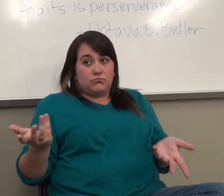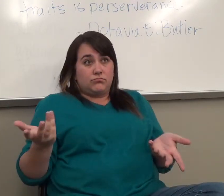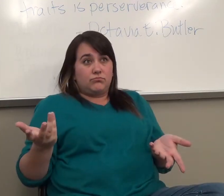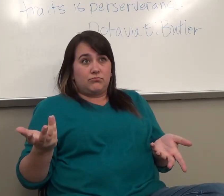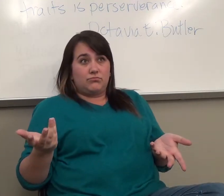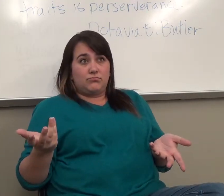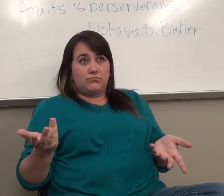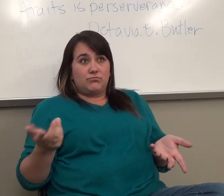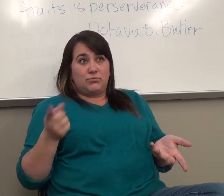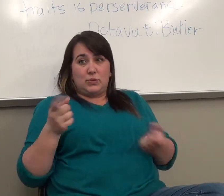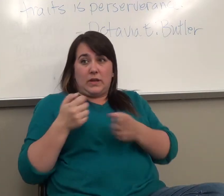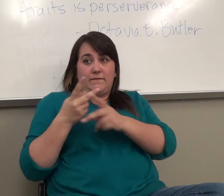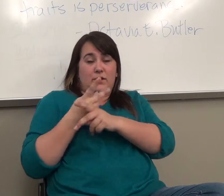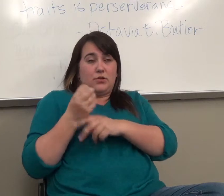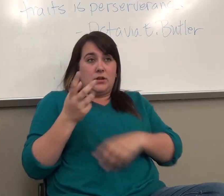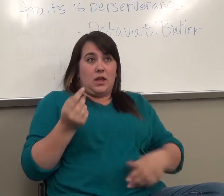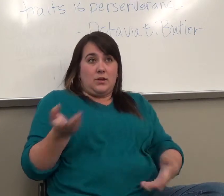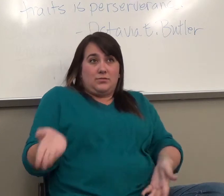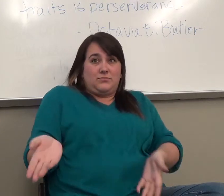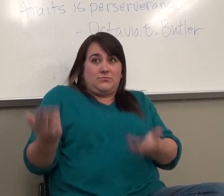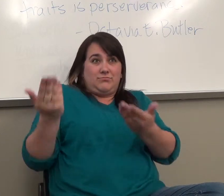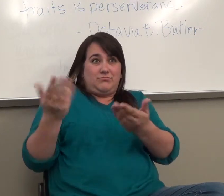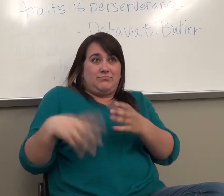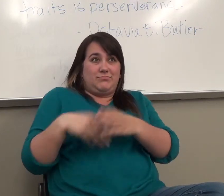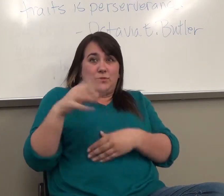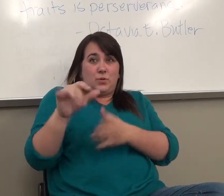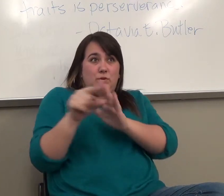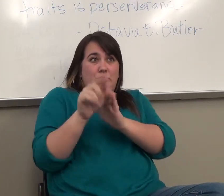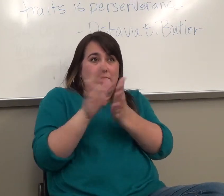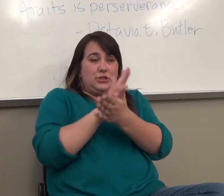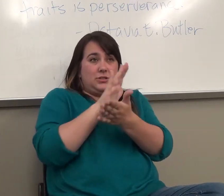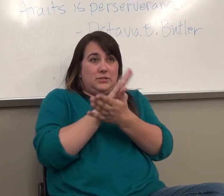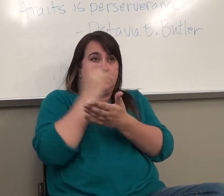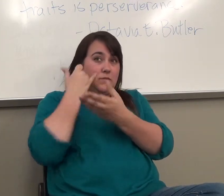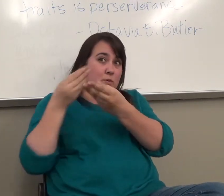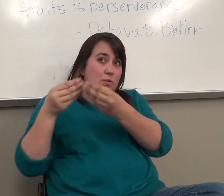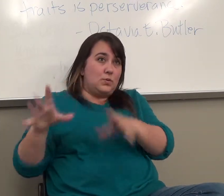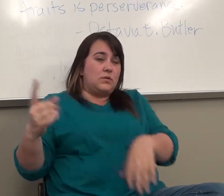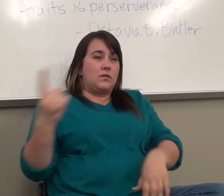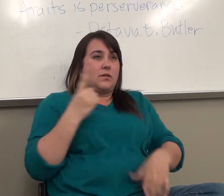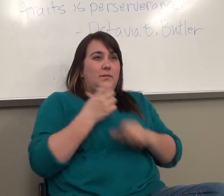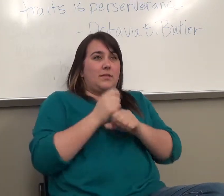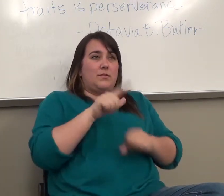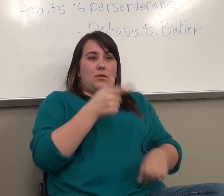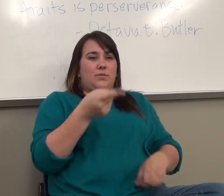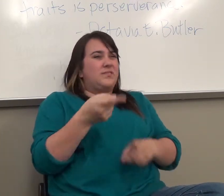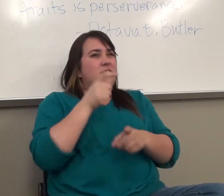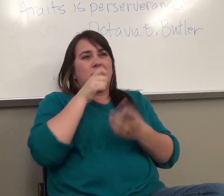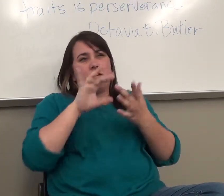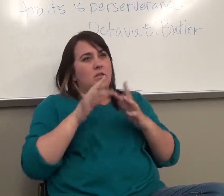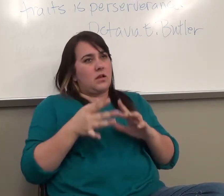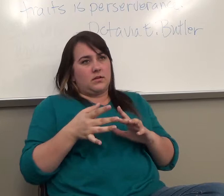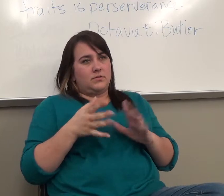you can figure that out. Get out your grade sheet. If you lose it, come get another one. These aren't on mine. If